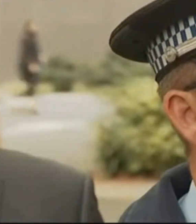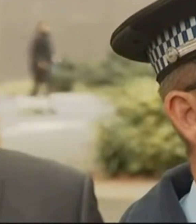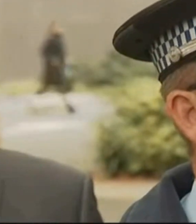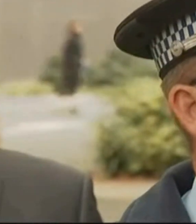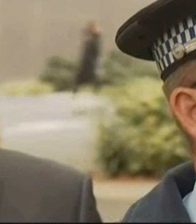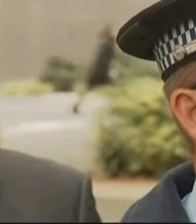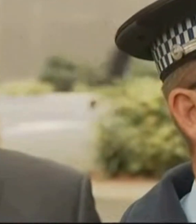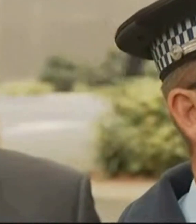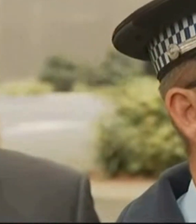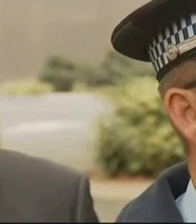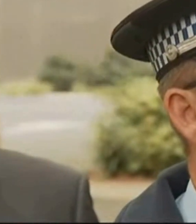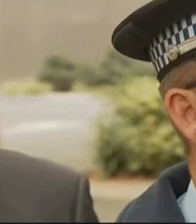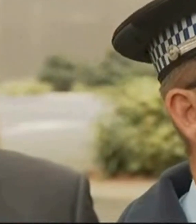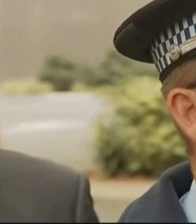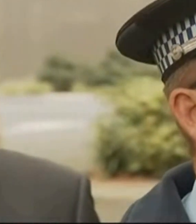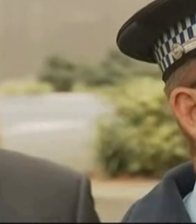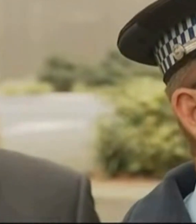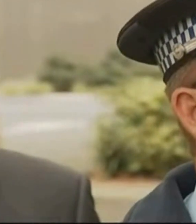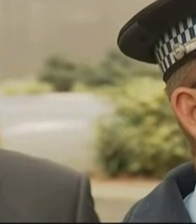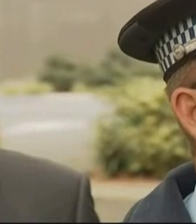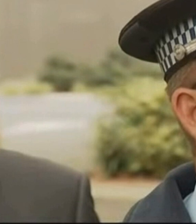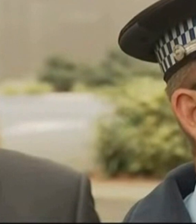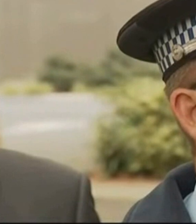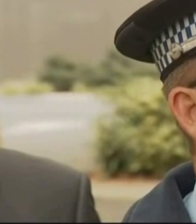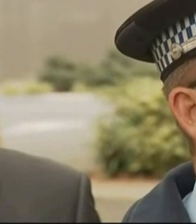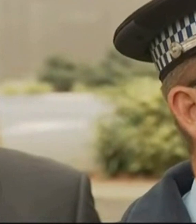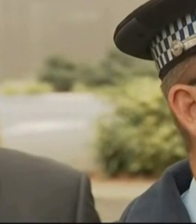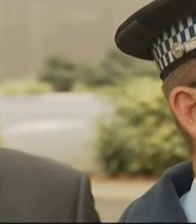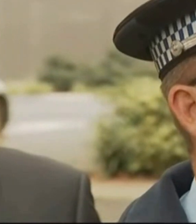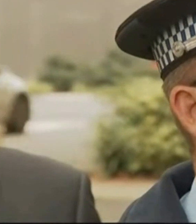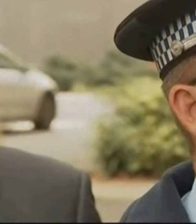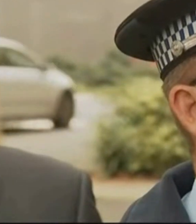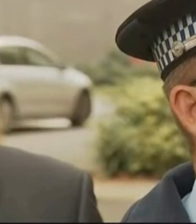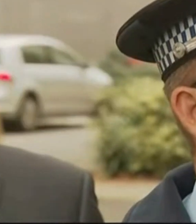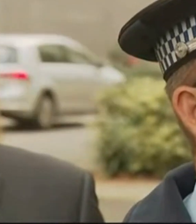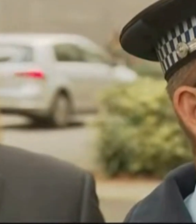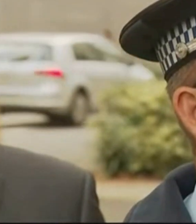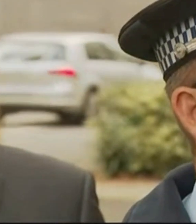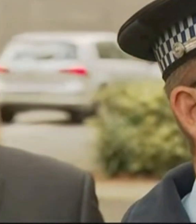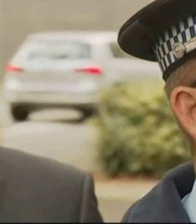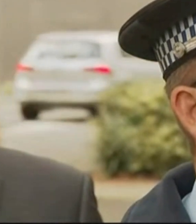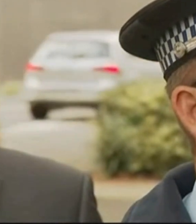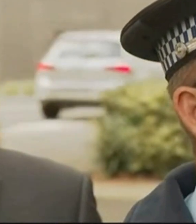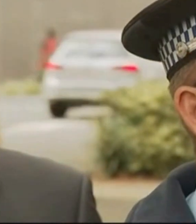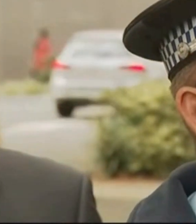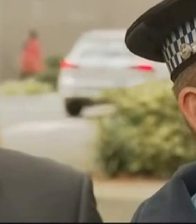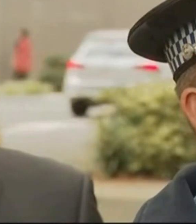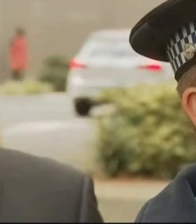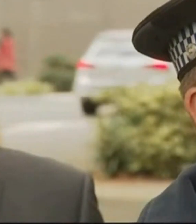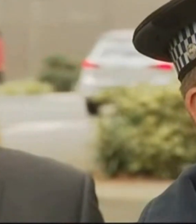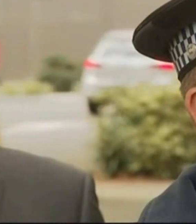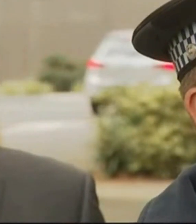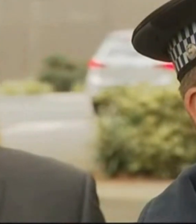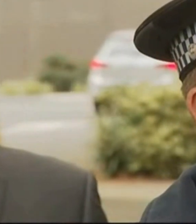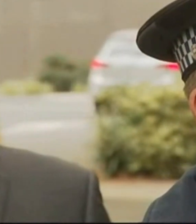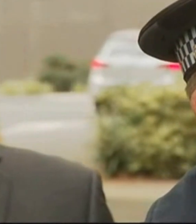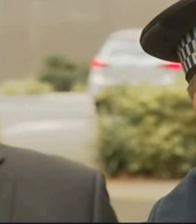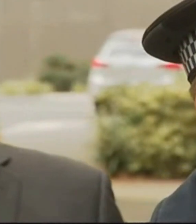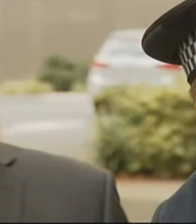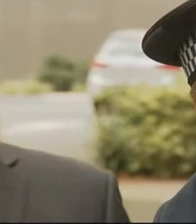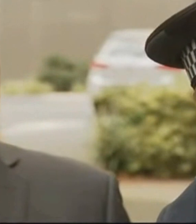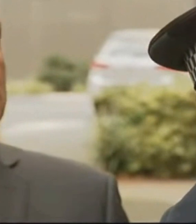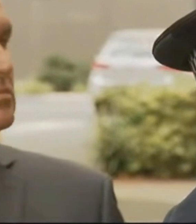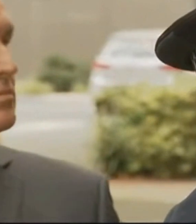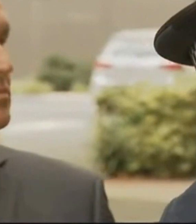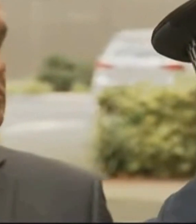so they, as well as premises and businesses, will be taken action against where it's required. Are you ready to flood